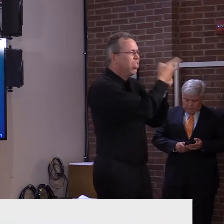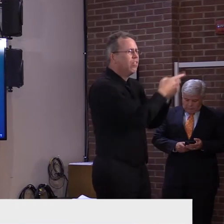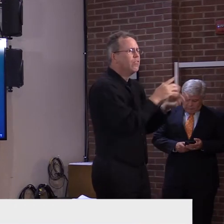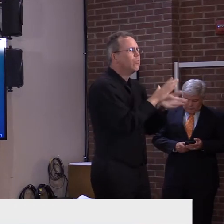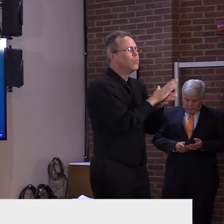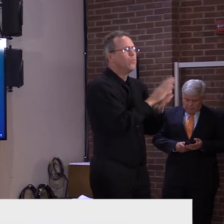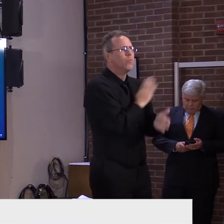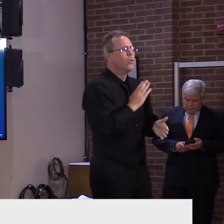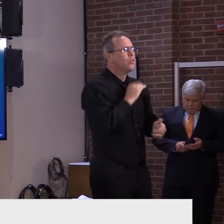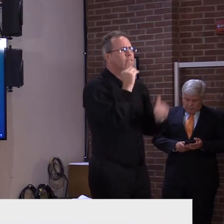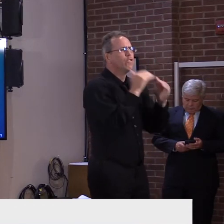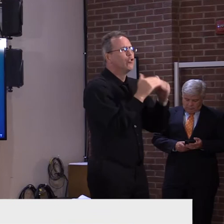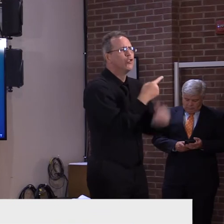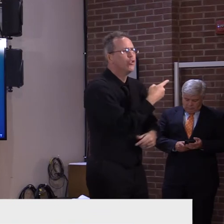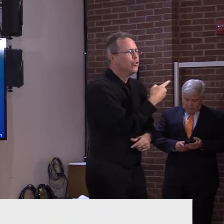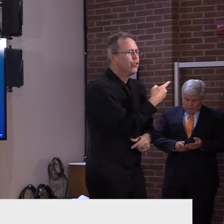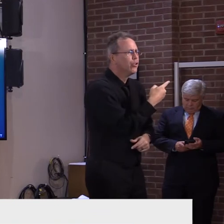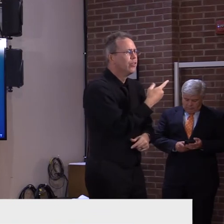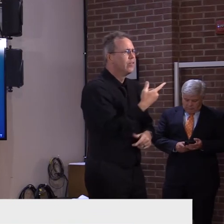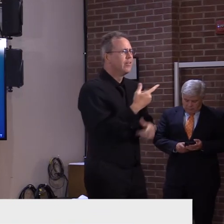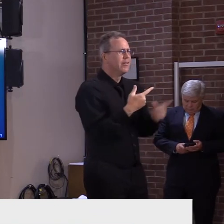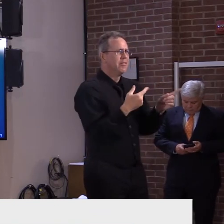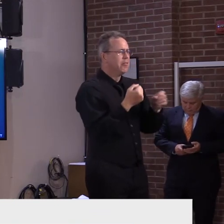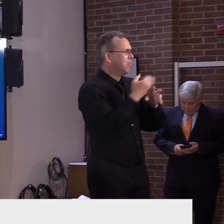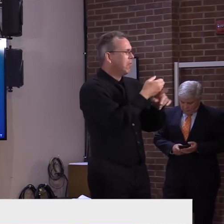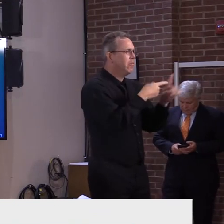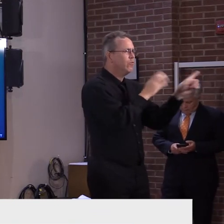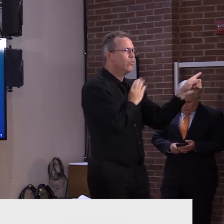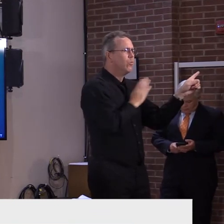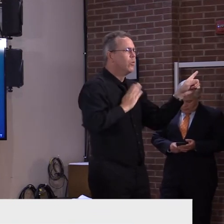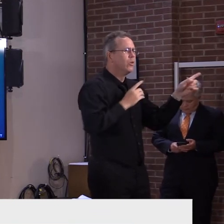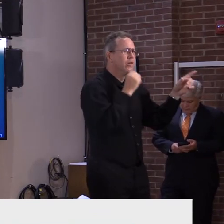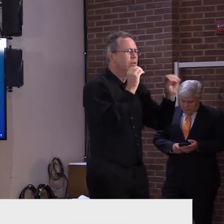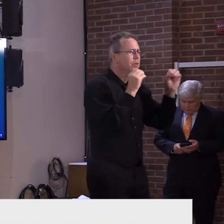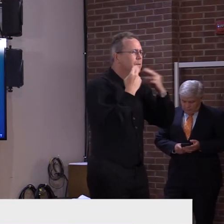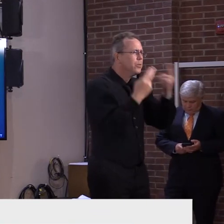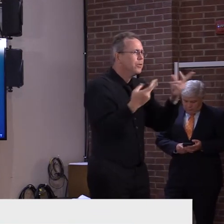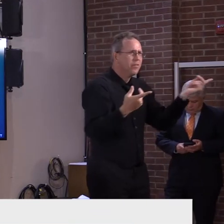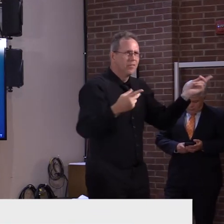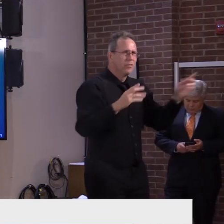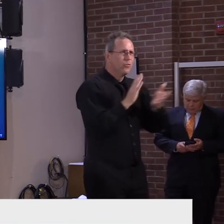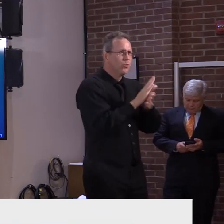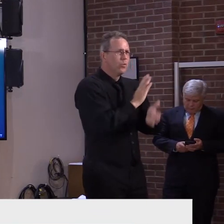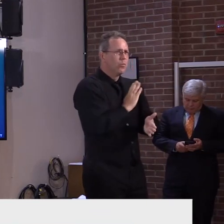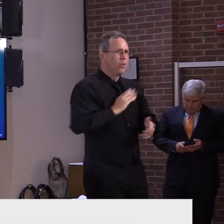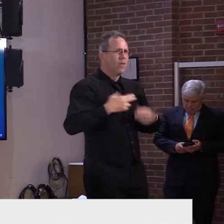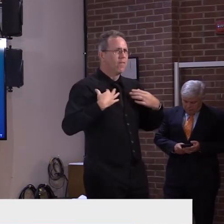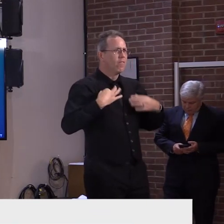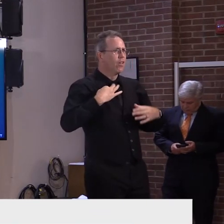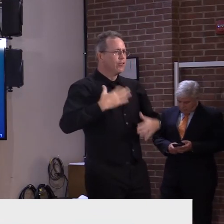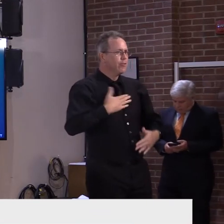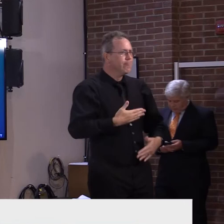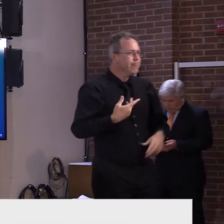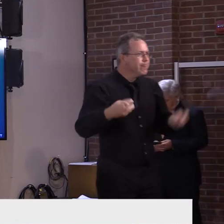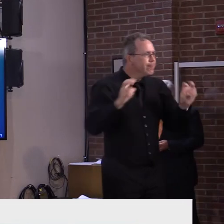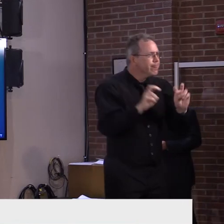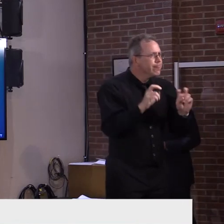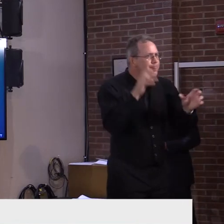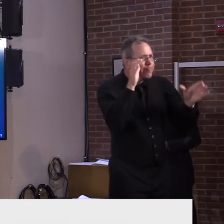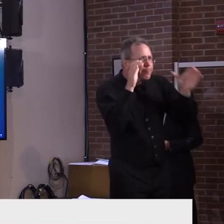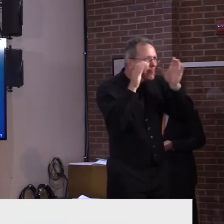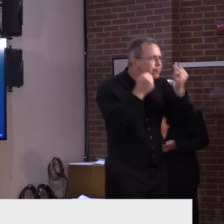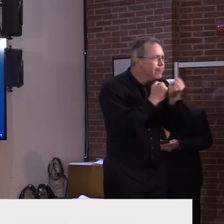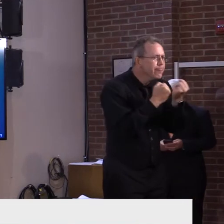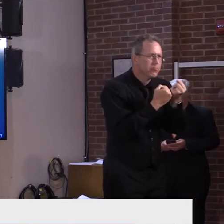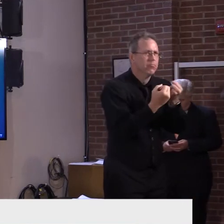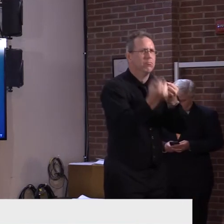conflict as they are. I mean, they didn't sign up for that. Treating others with respect and civility, I think,